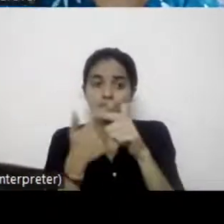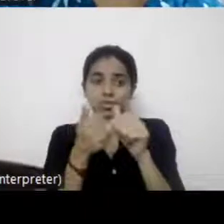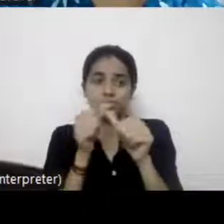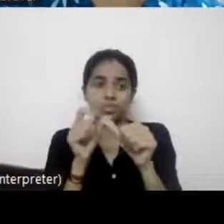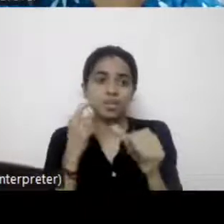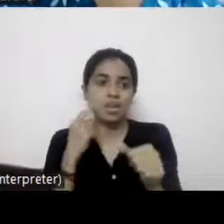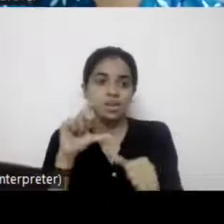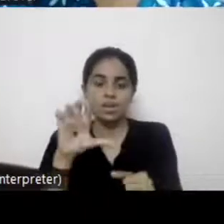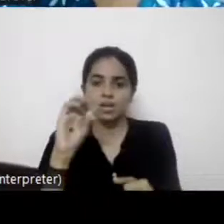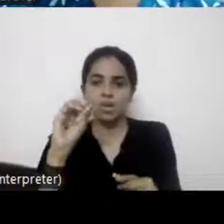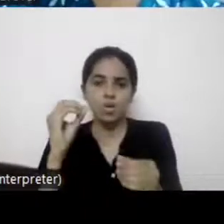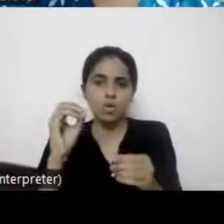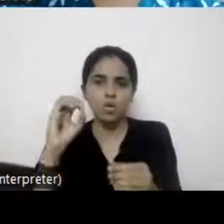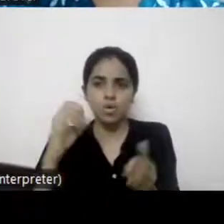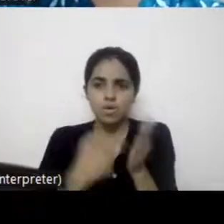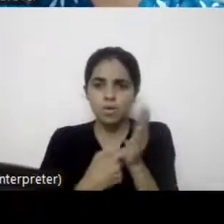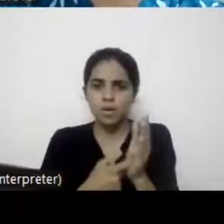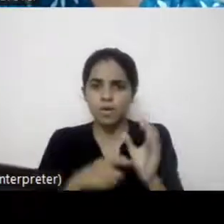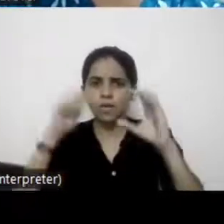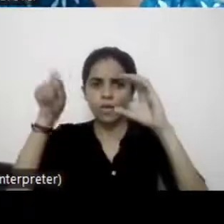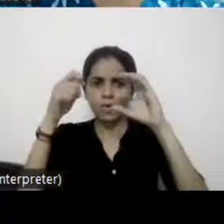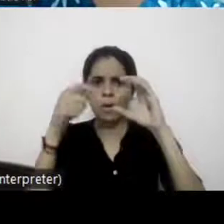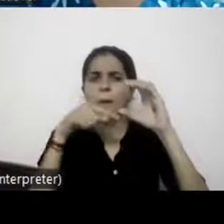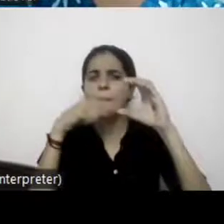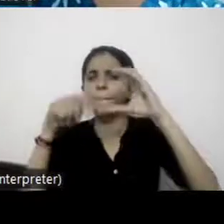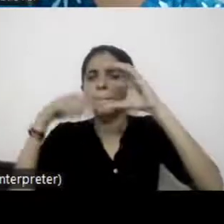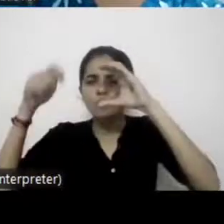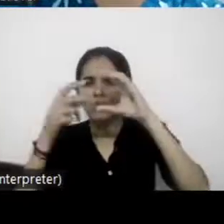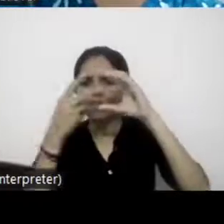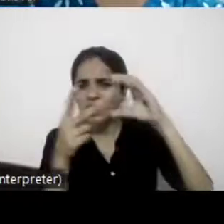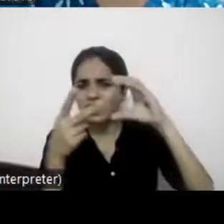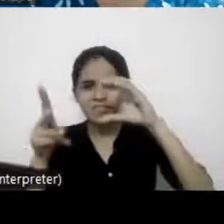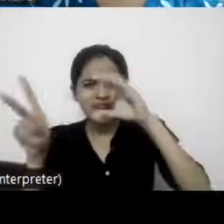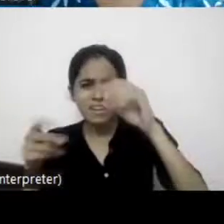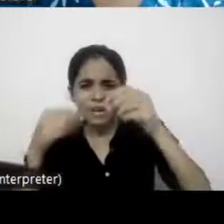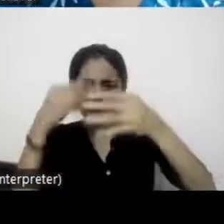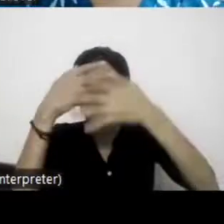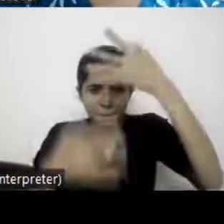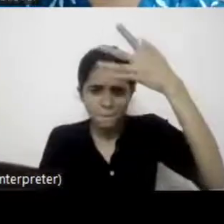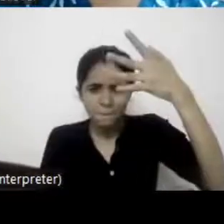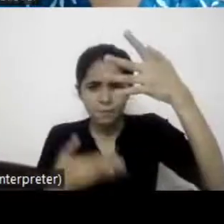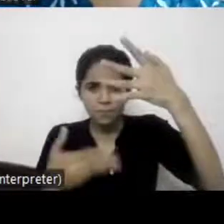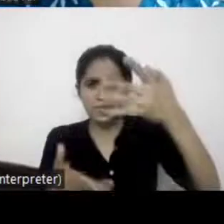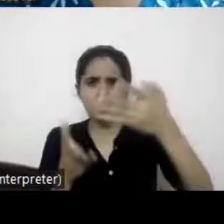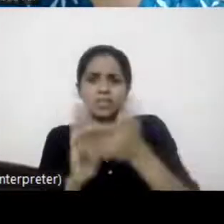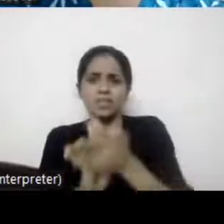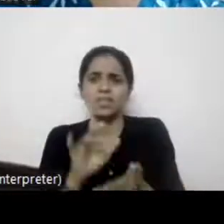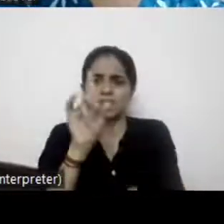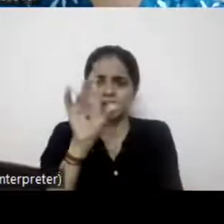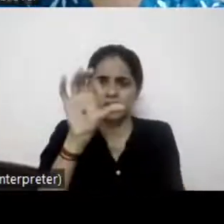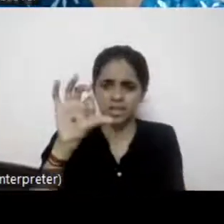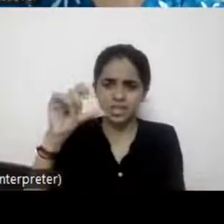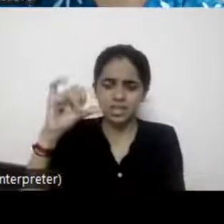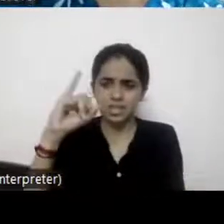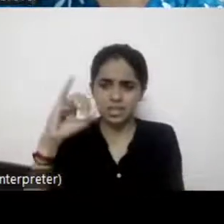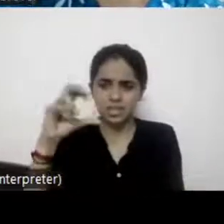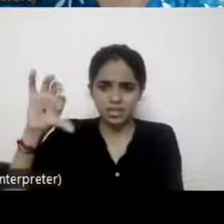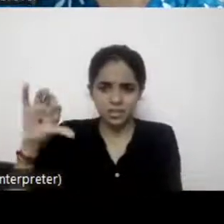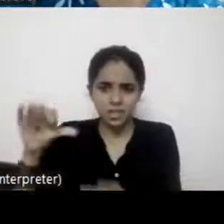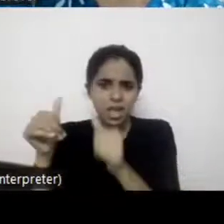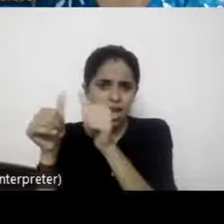1938. Then there was Patang in 1960. Chirag in 1969,